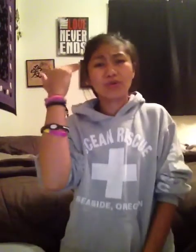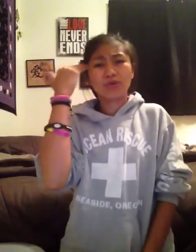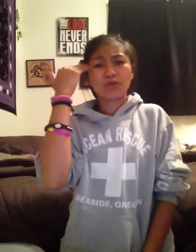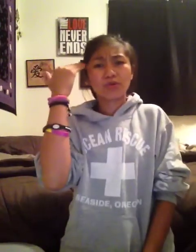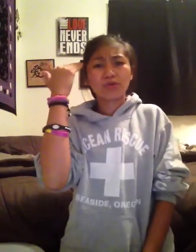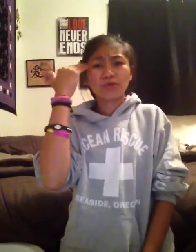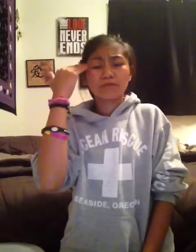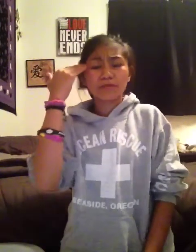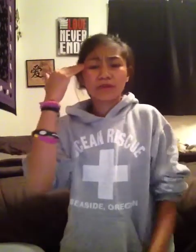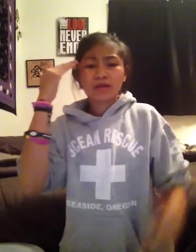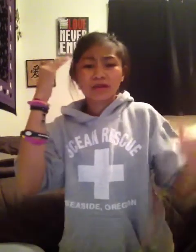known.